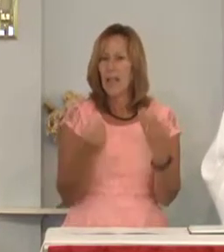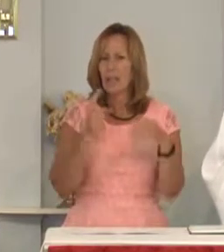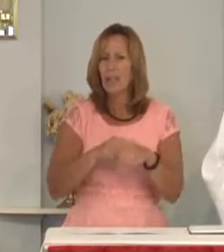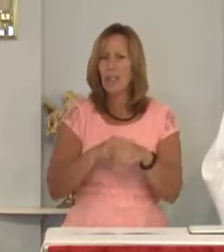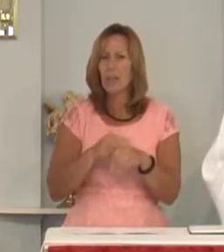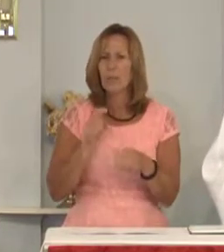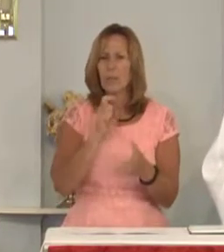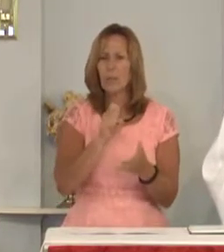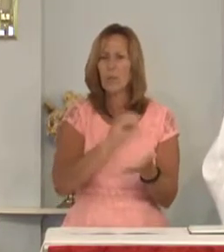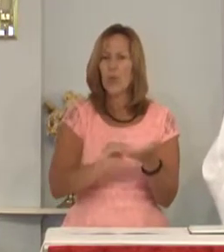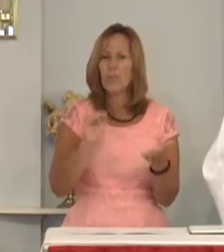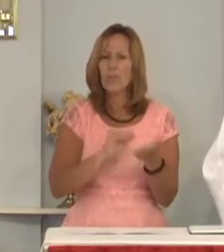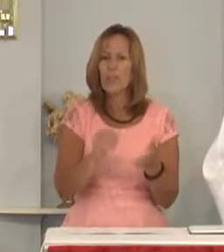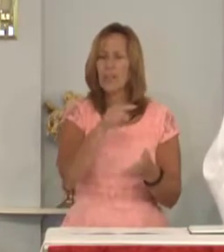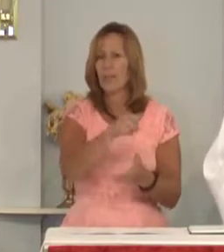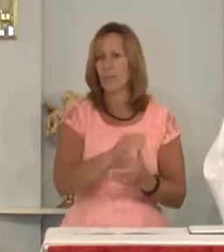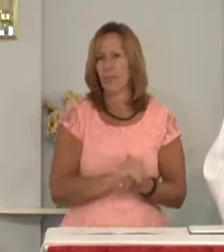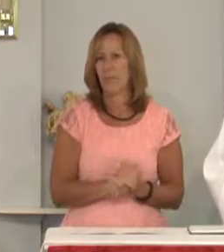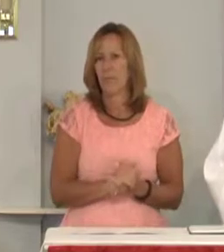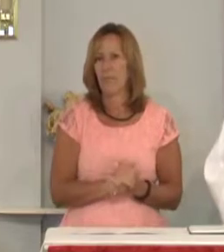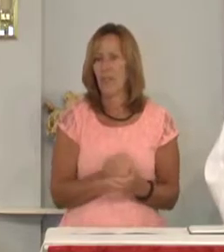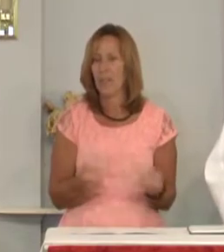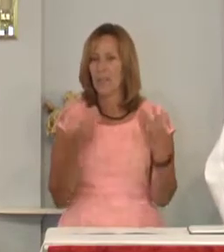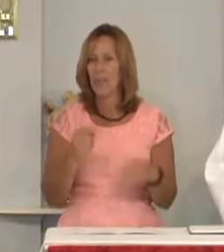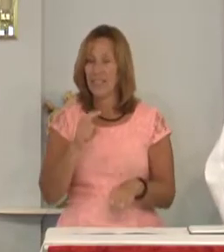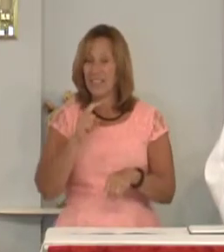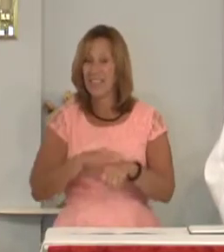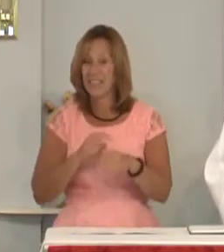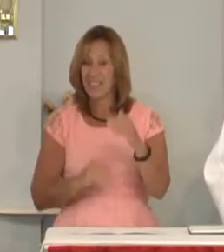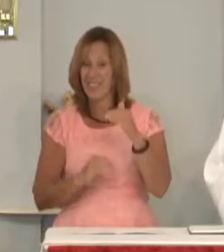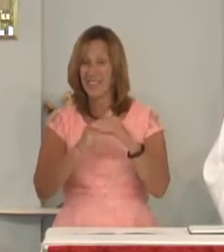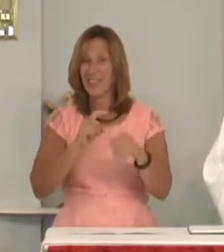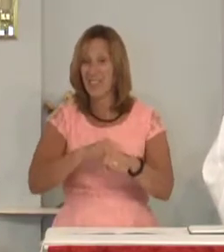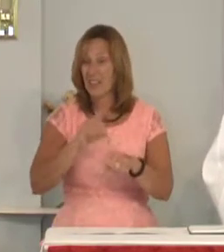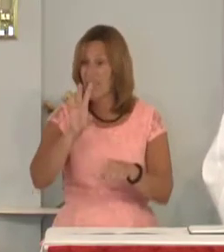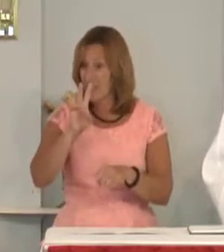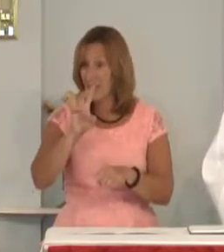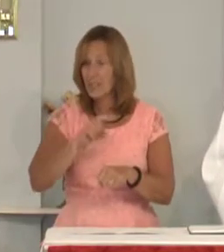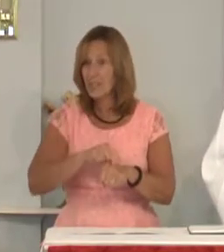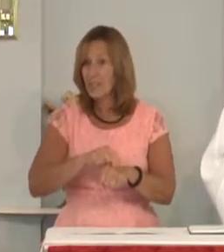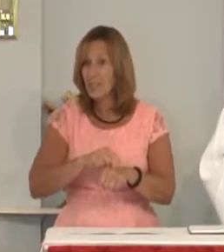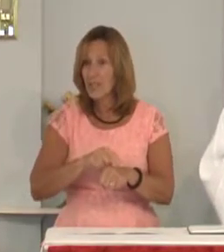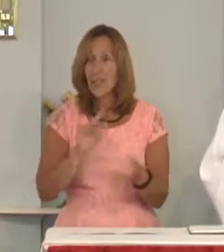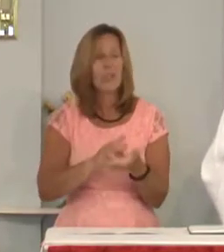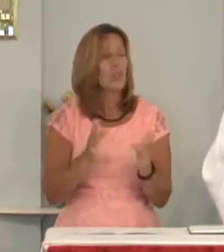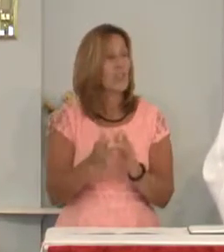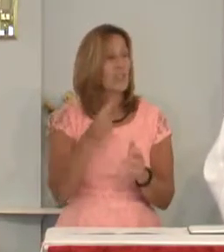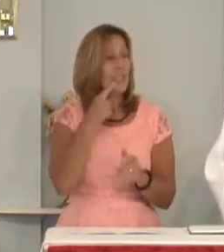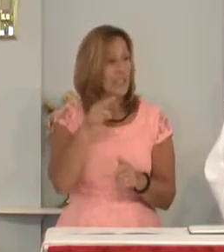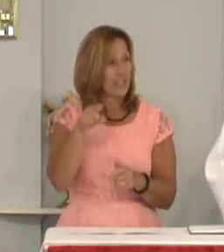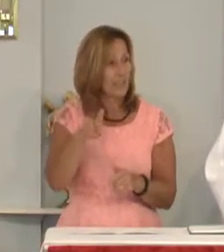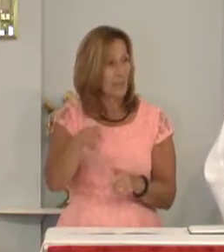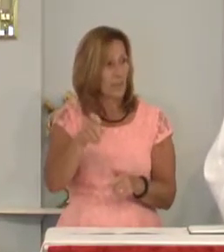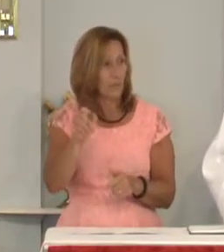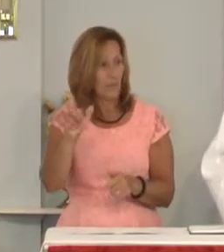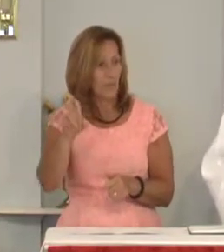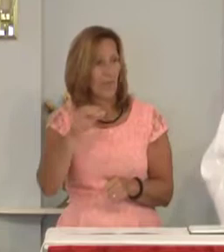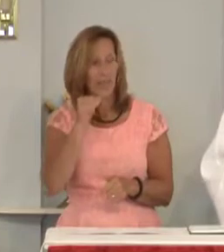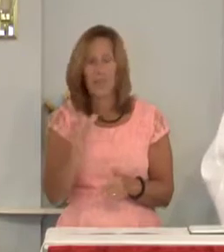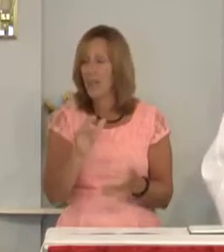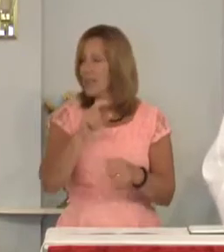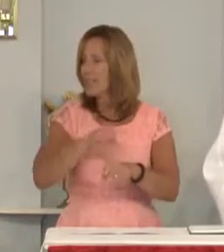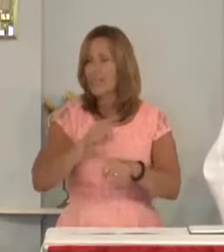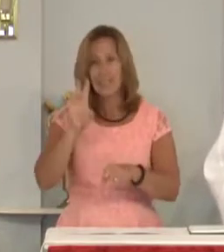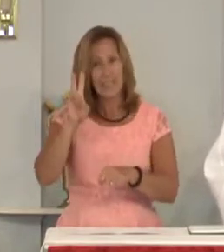often should I forgive him? As many as seven times? Jesus said to him, Not